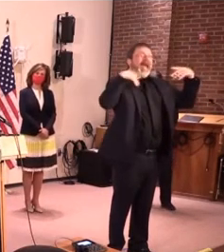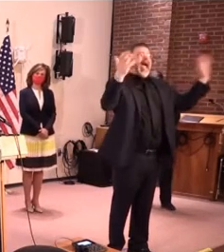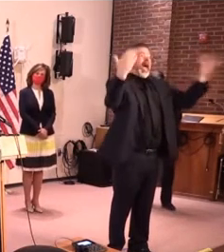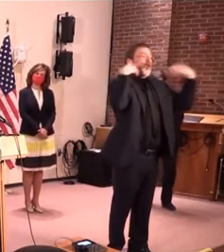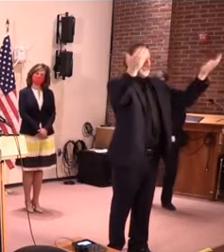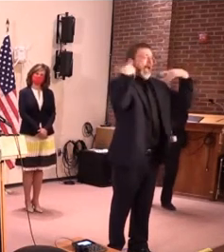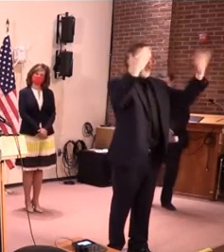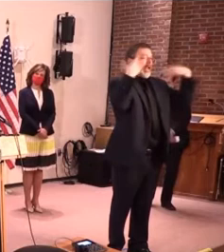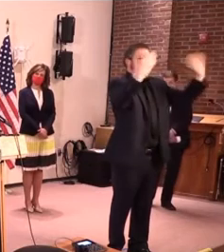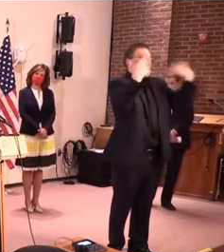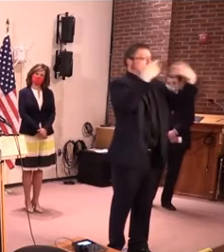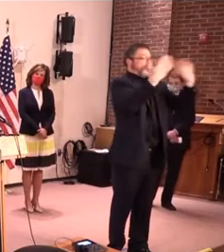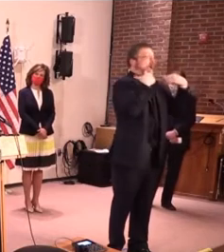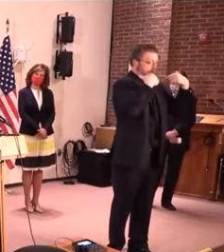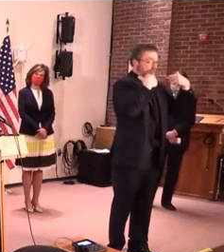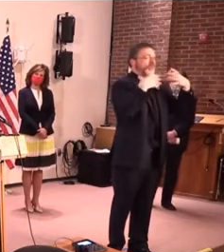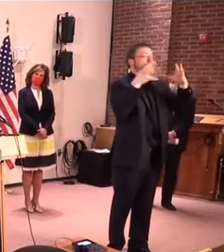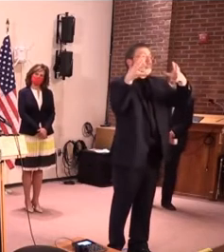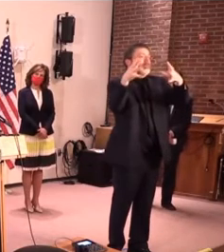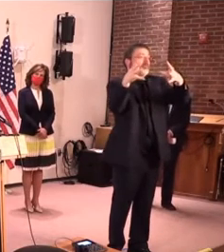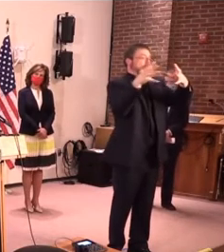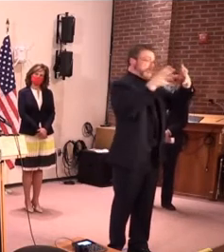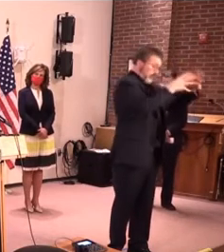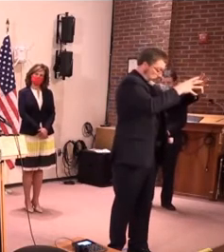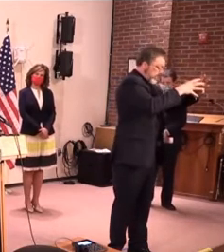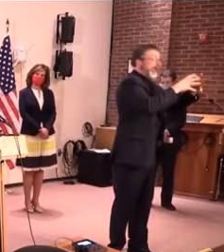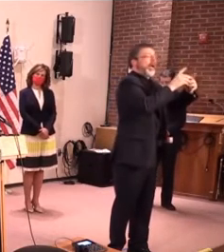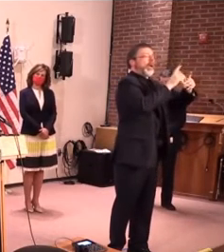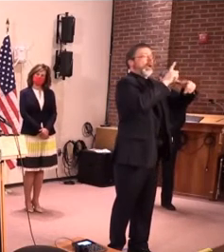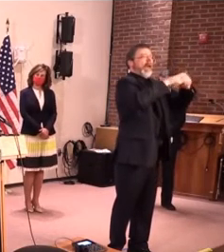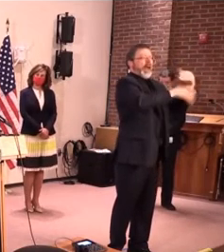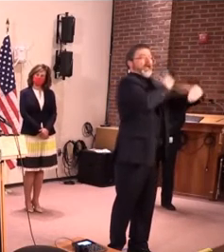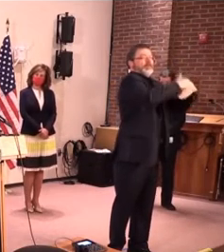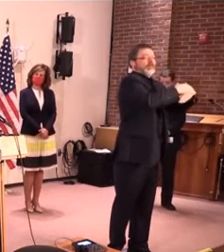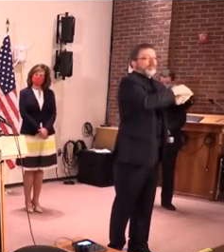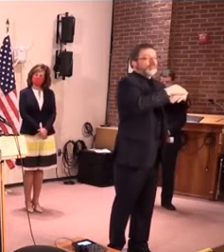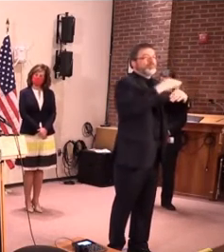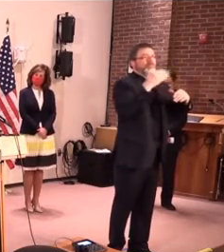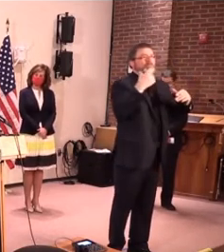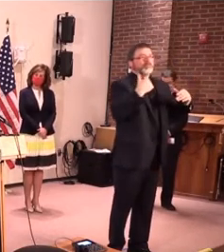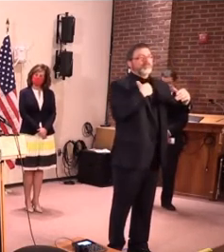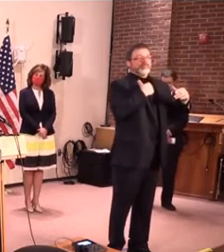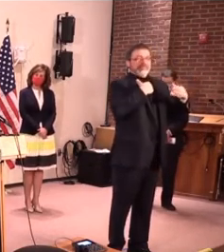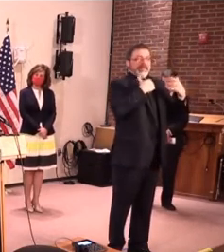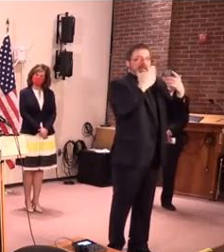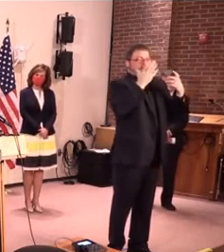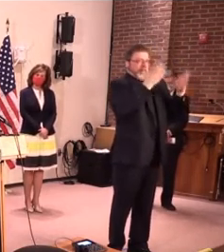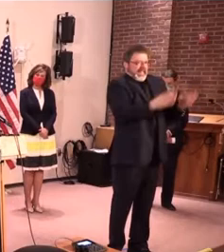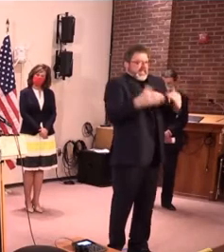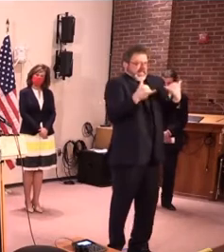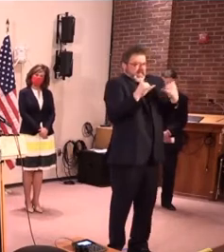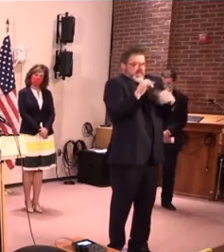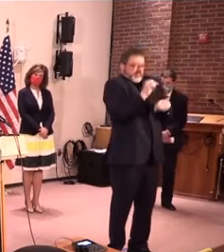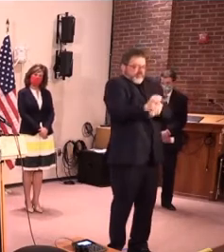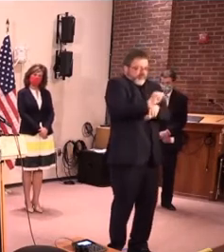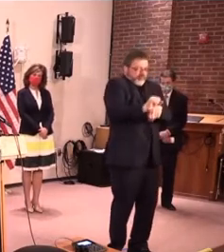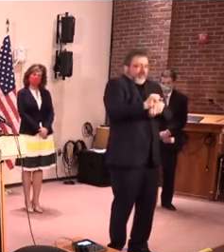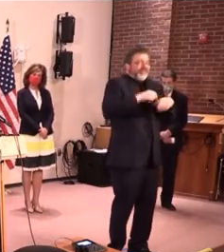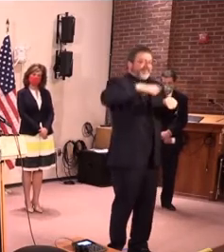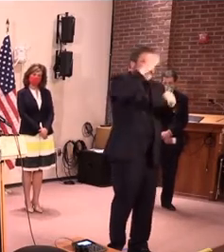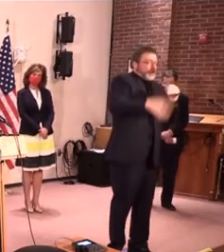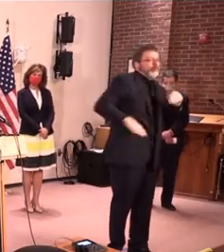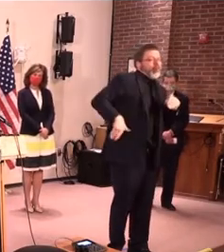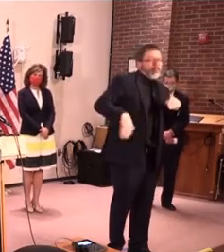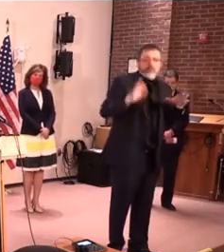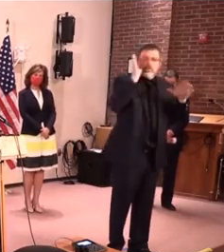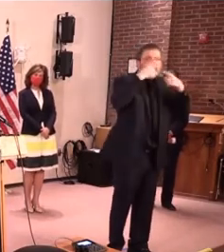something fairly soon here. I can't put a time schedule on it right now. Thank you. And Kat,